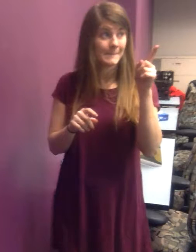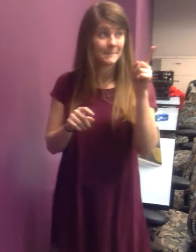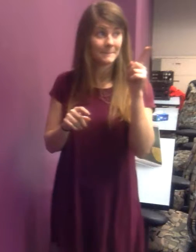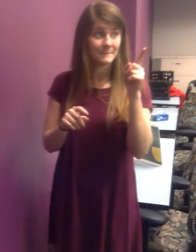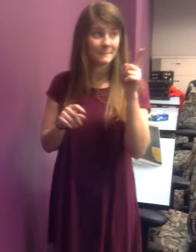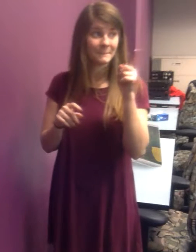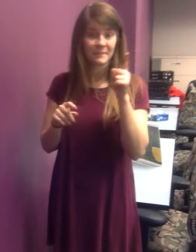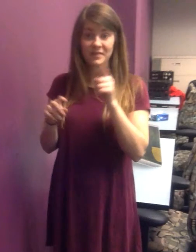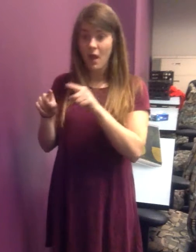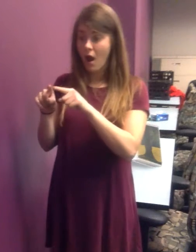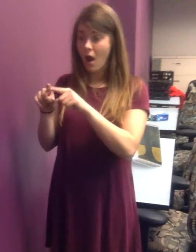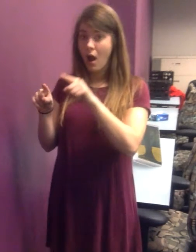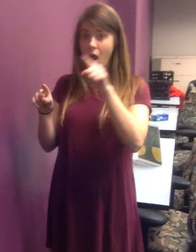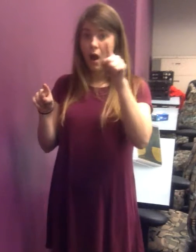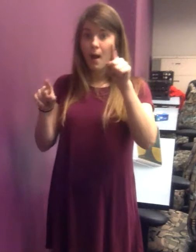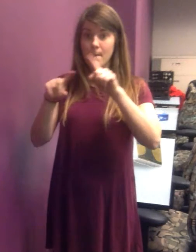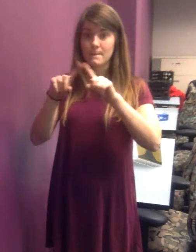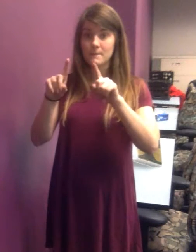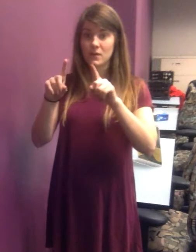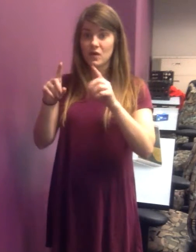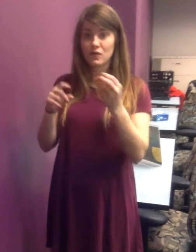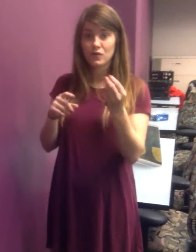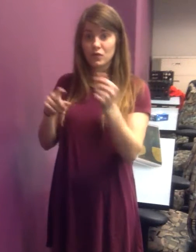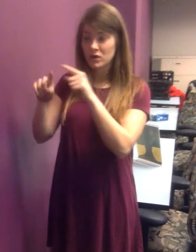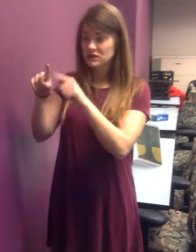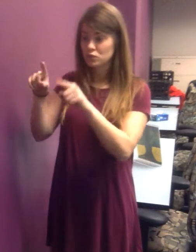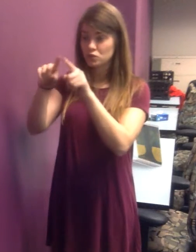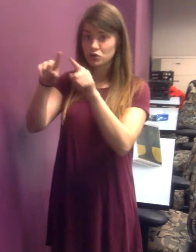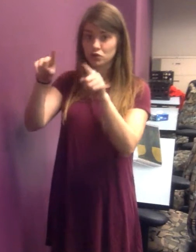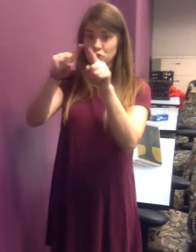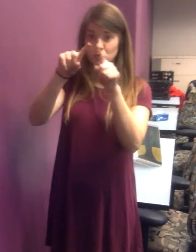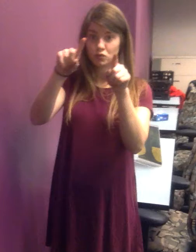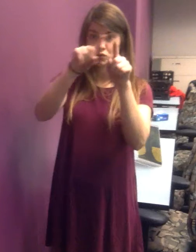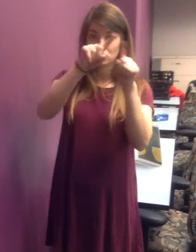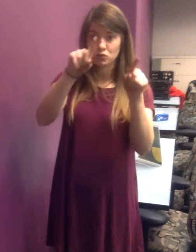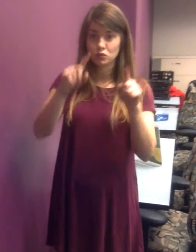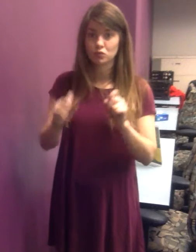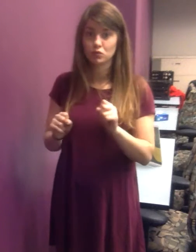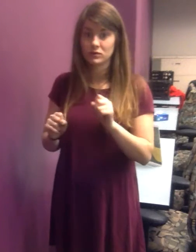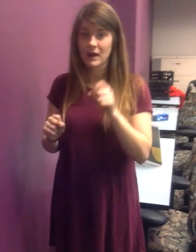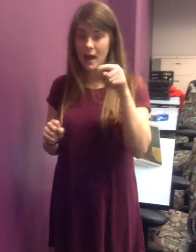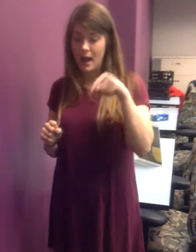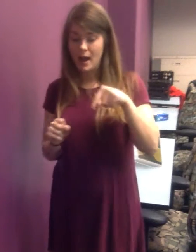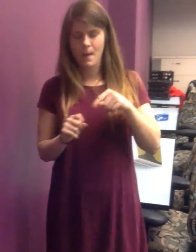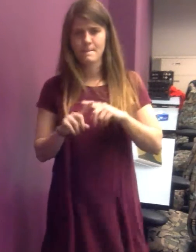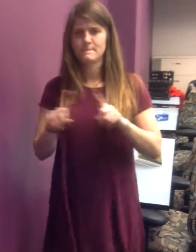year. But actually, the whole thing has been moving up. If you look at all the data, it's quite clear that the warming